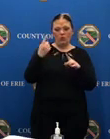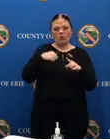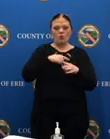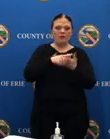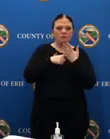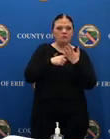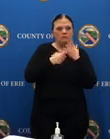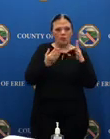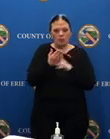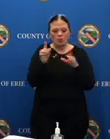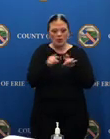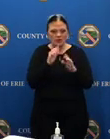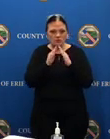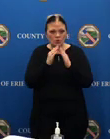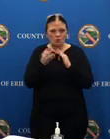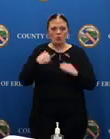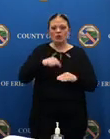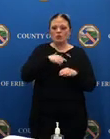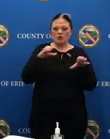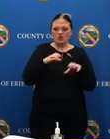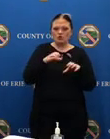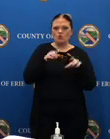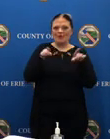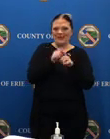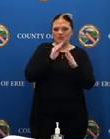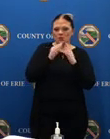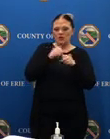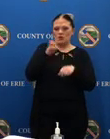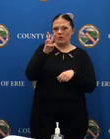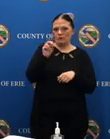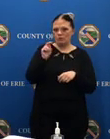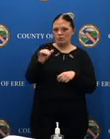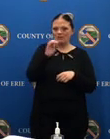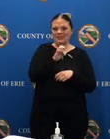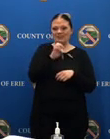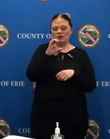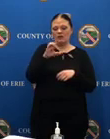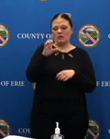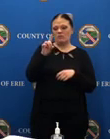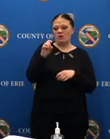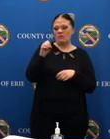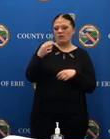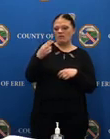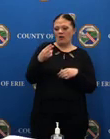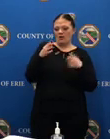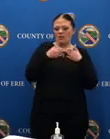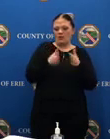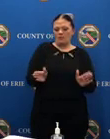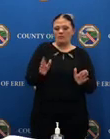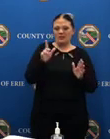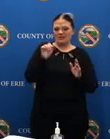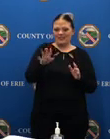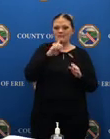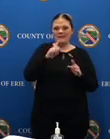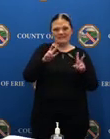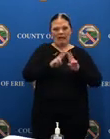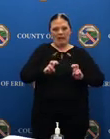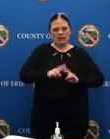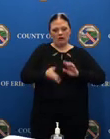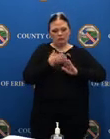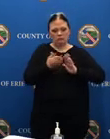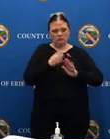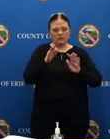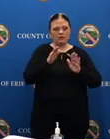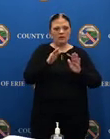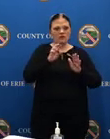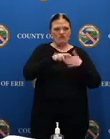community, we're getting through it as a community in Western New York. The Erie County Department of Health Public Health Lab is analyzing results from other